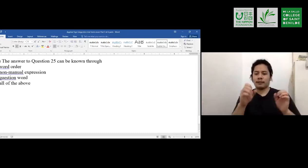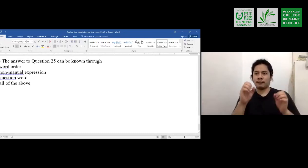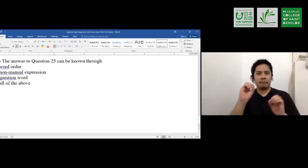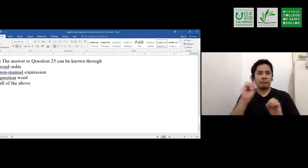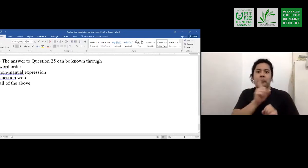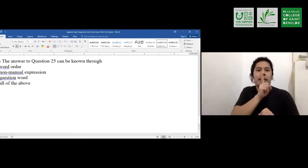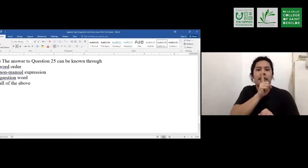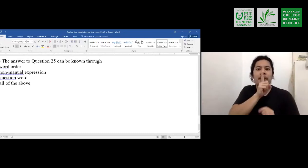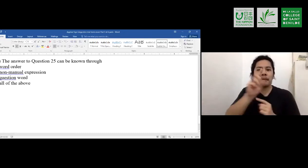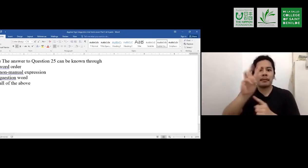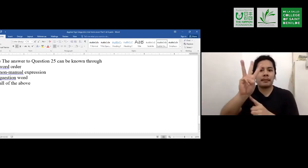Two things.